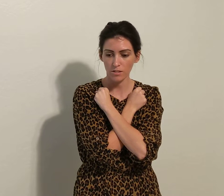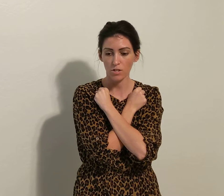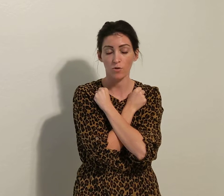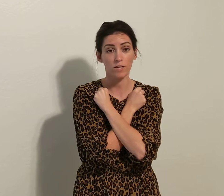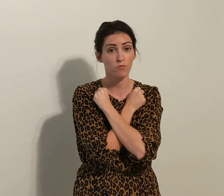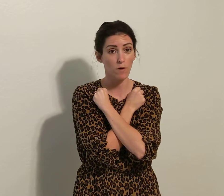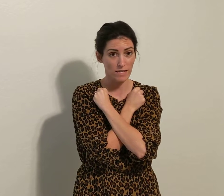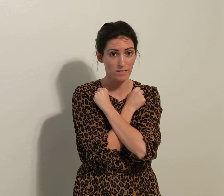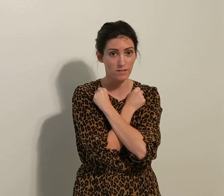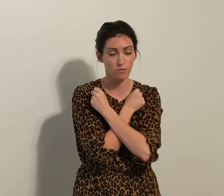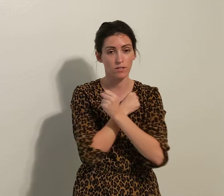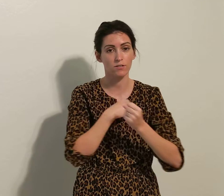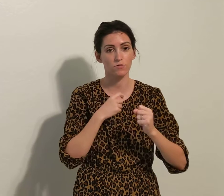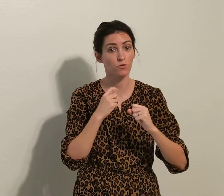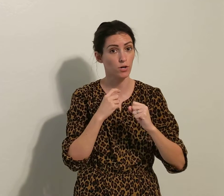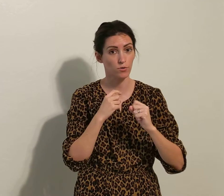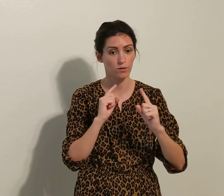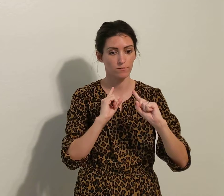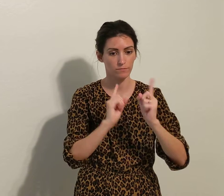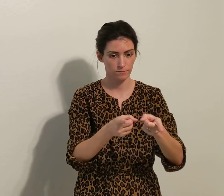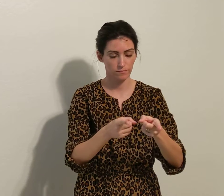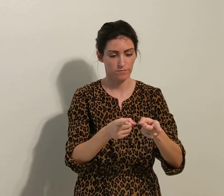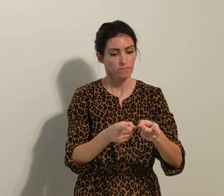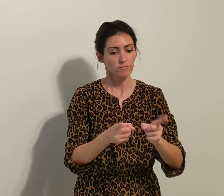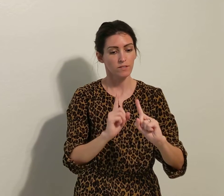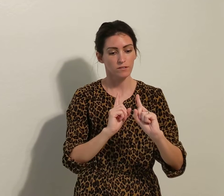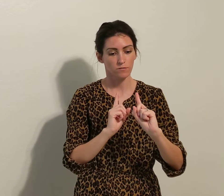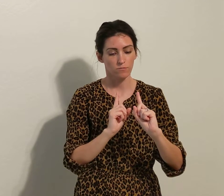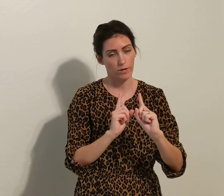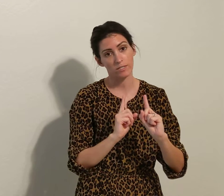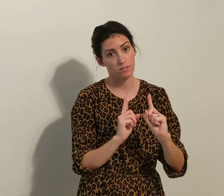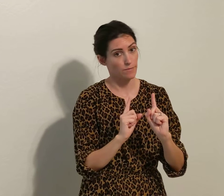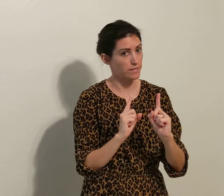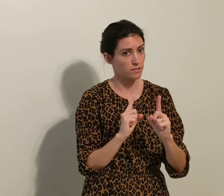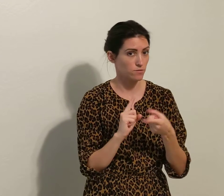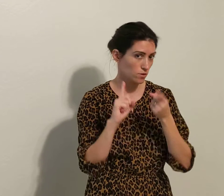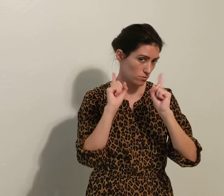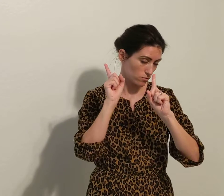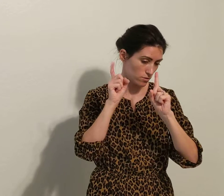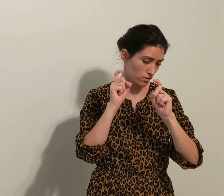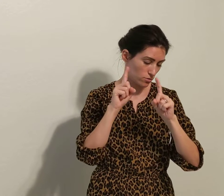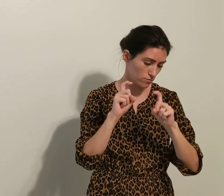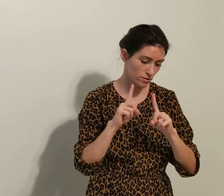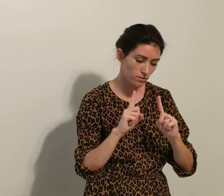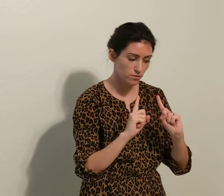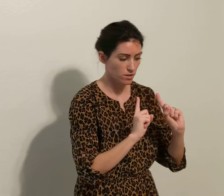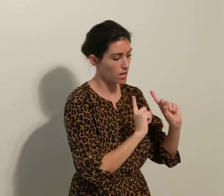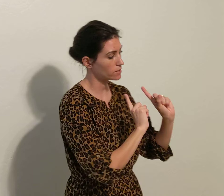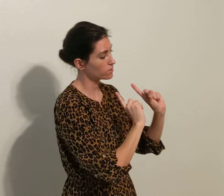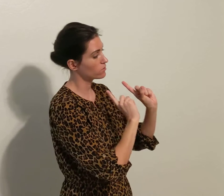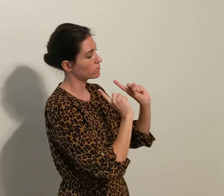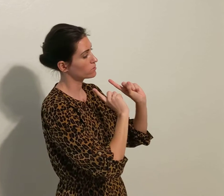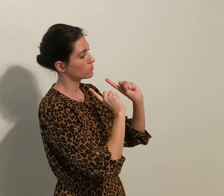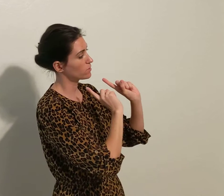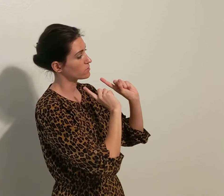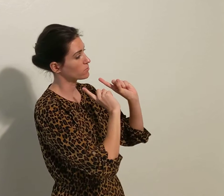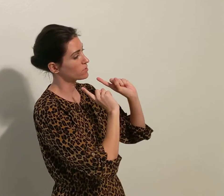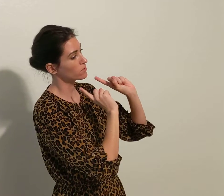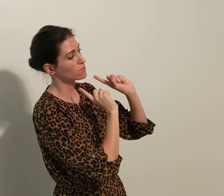So he went, we're going to do go, because went is the past tense of go. So you're going to take two fingers and you're going to point. We're